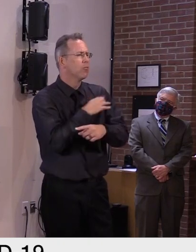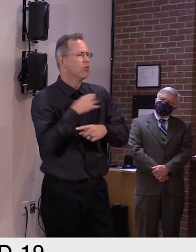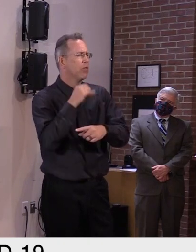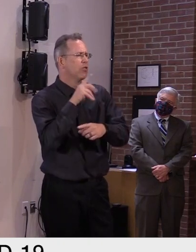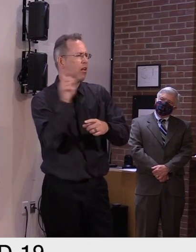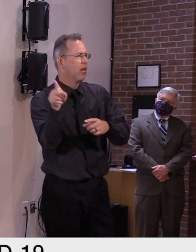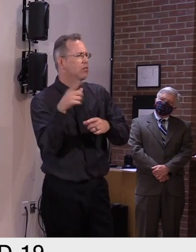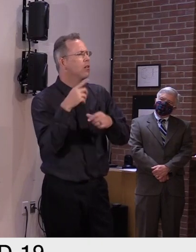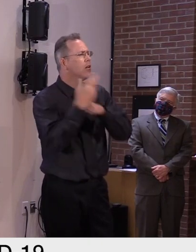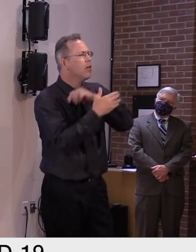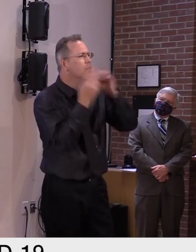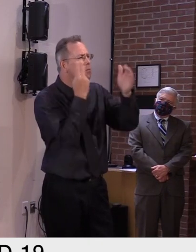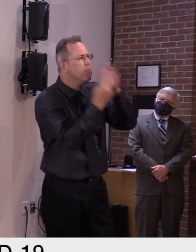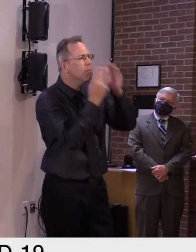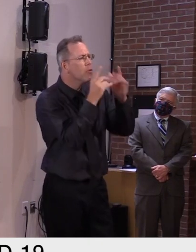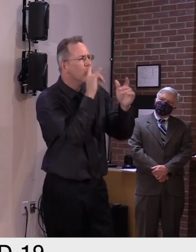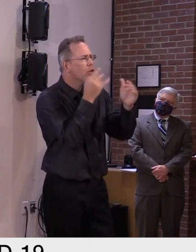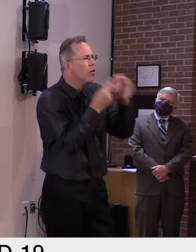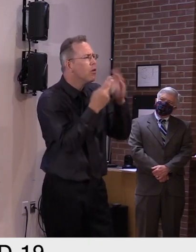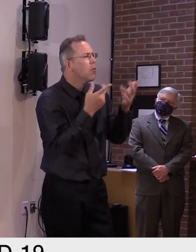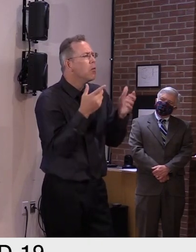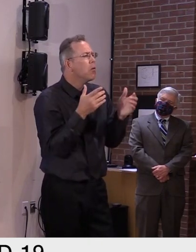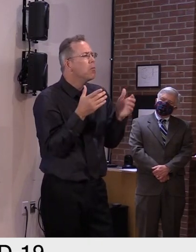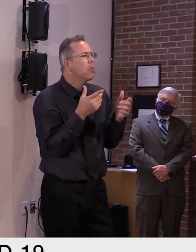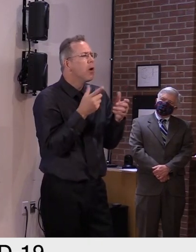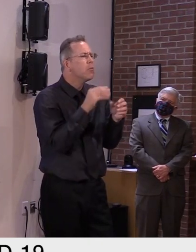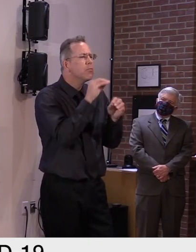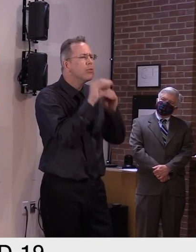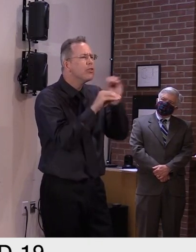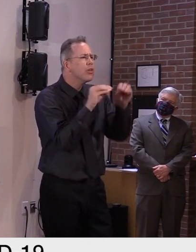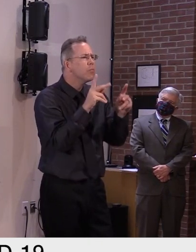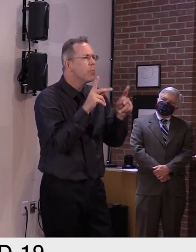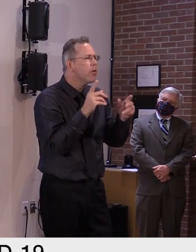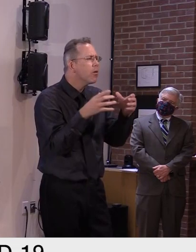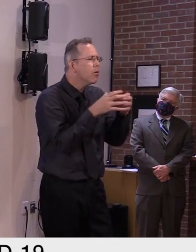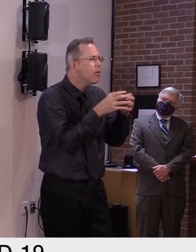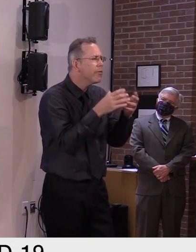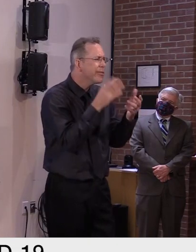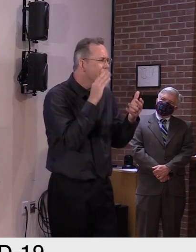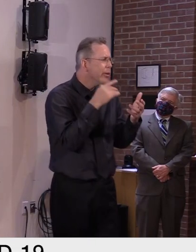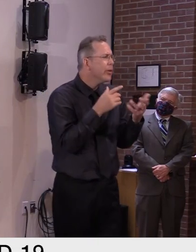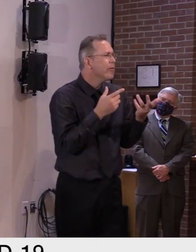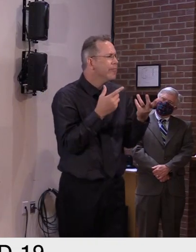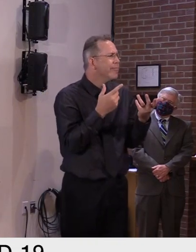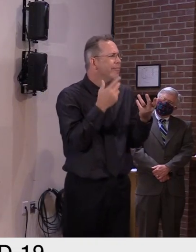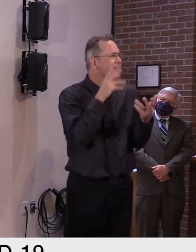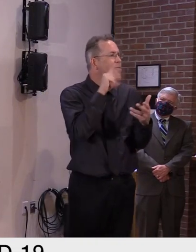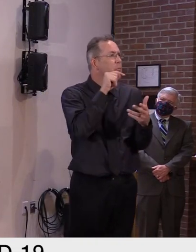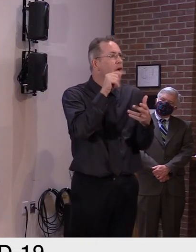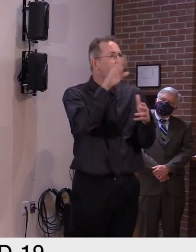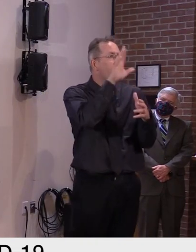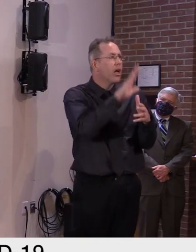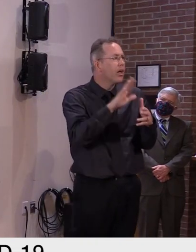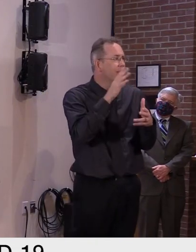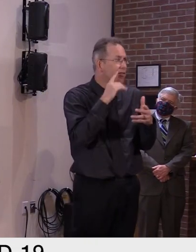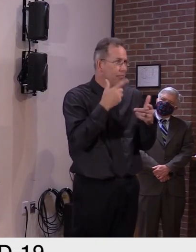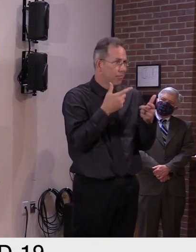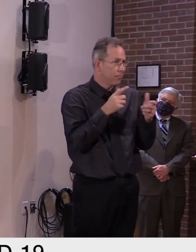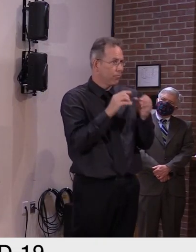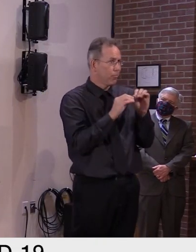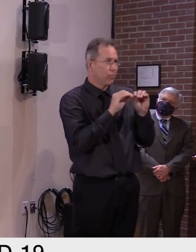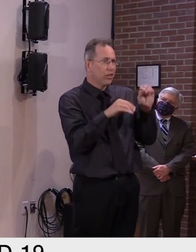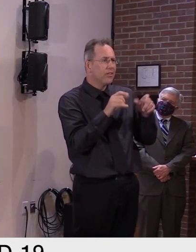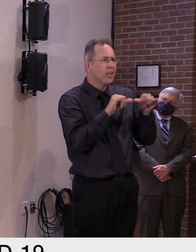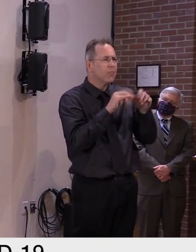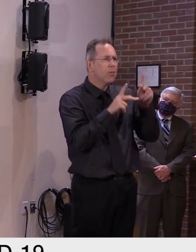having a small population, it's less reliable than if you had a larger sample size. But we do look at